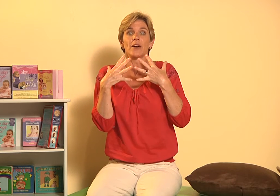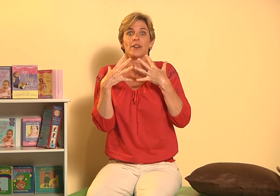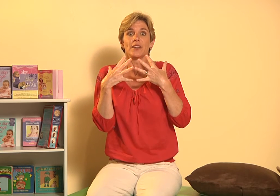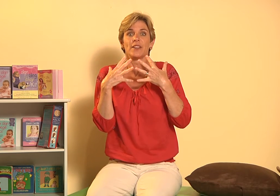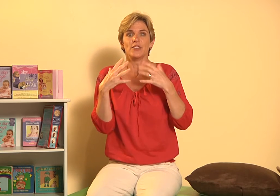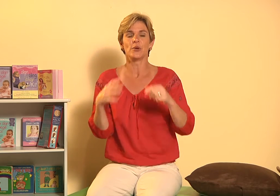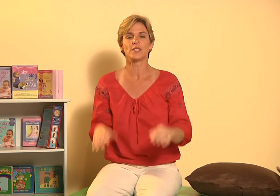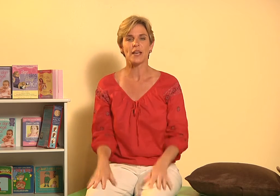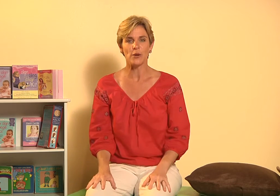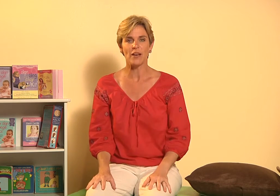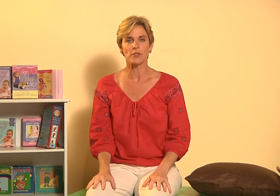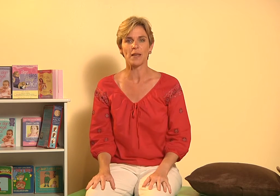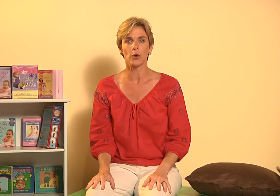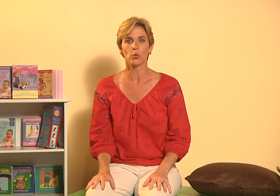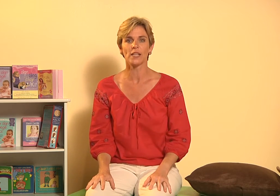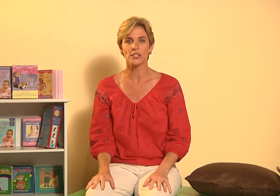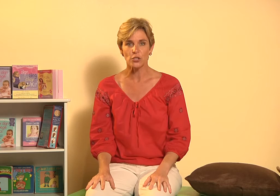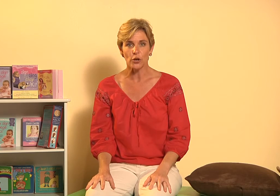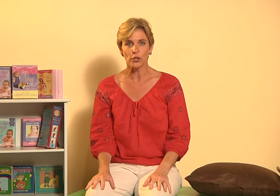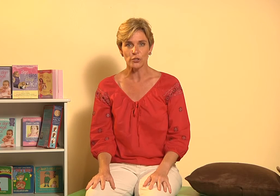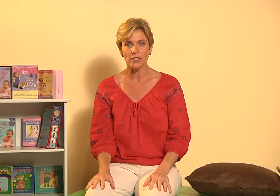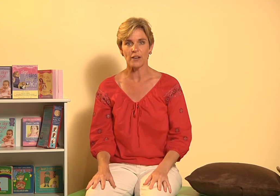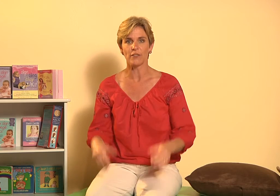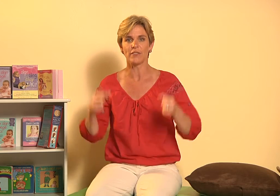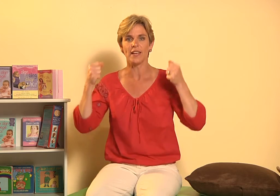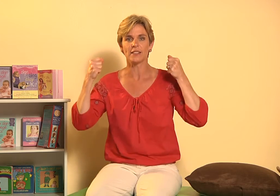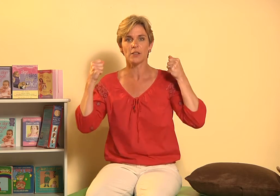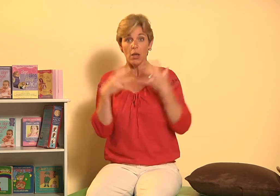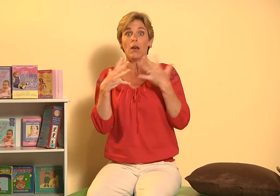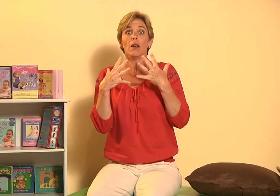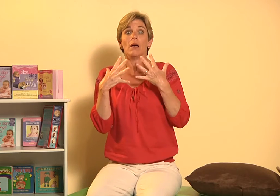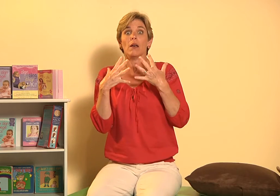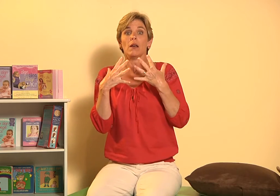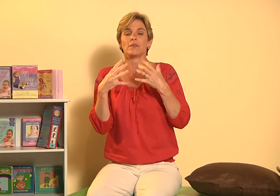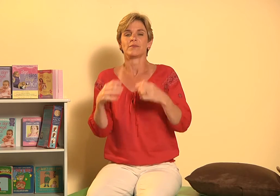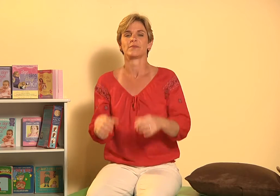Scared. Notice how you have to make a really startled or scared face.